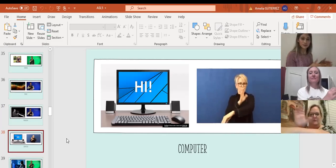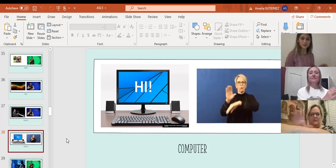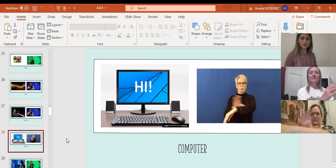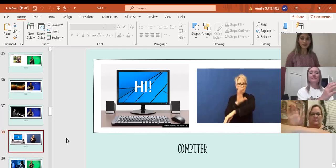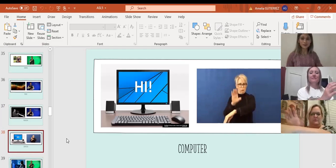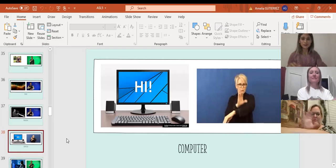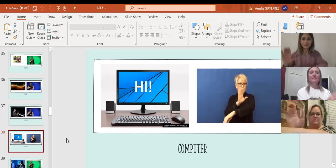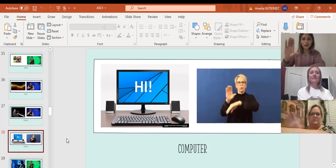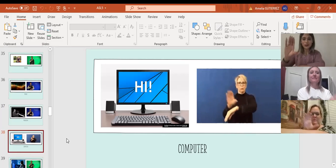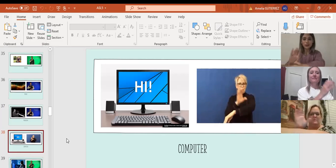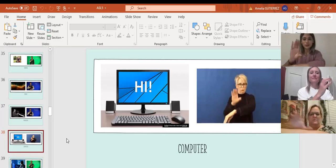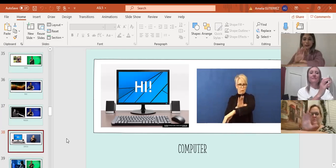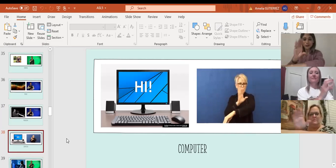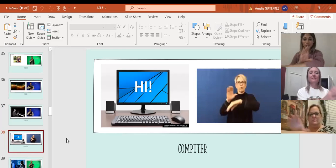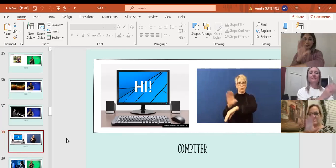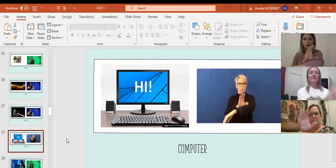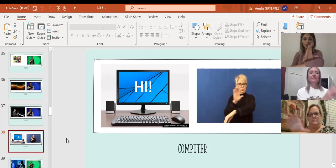computer,